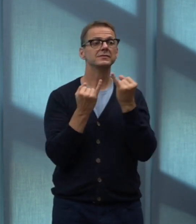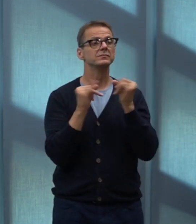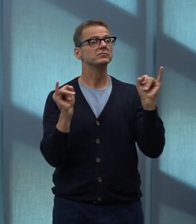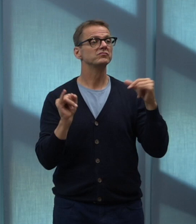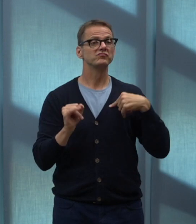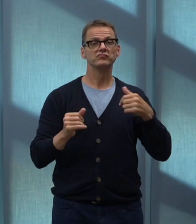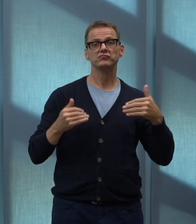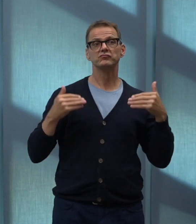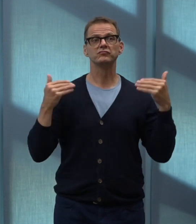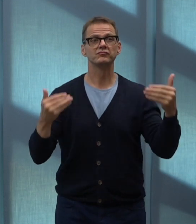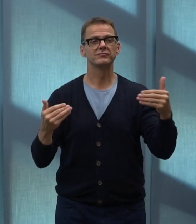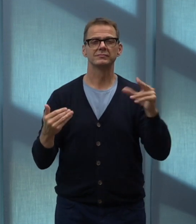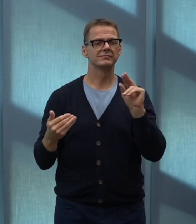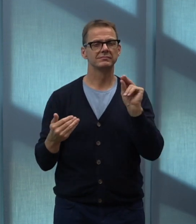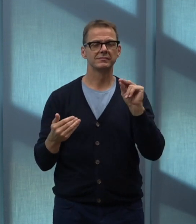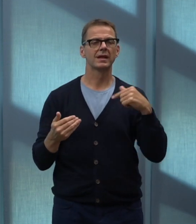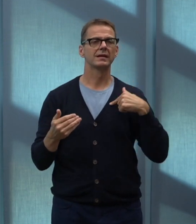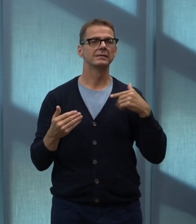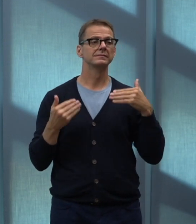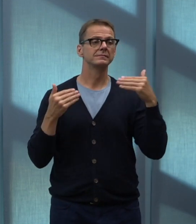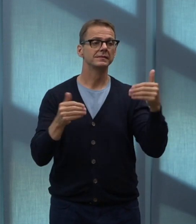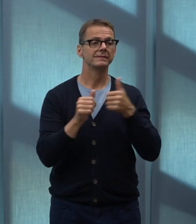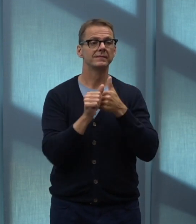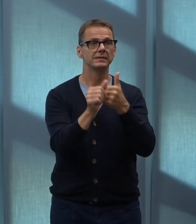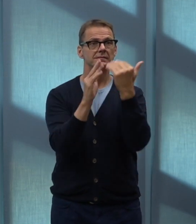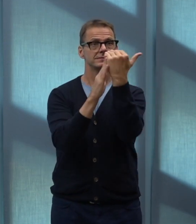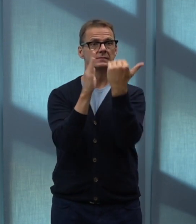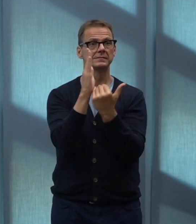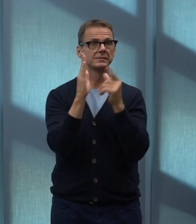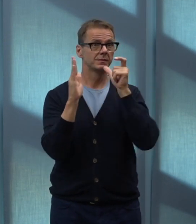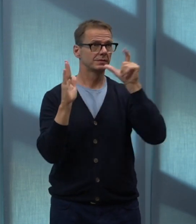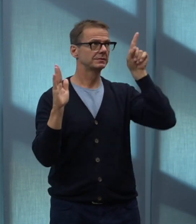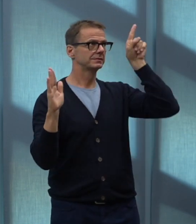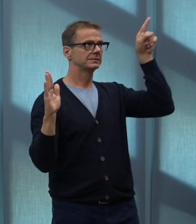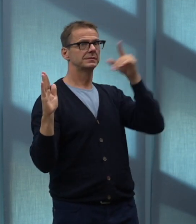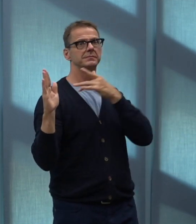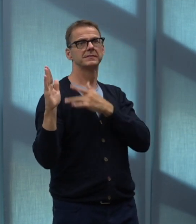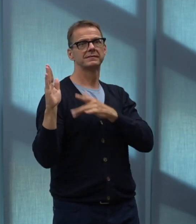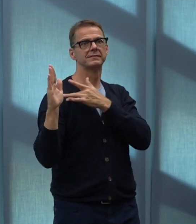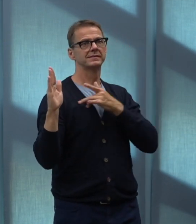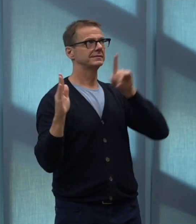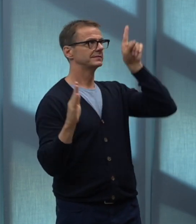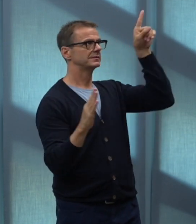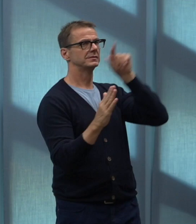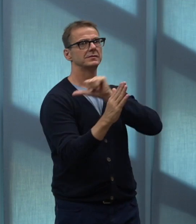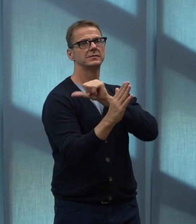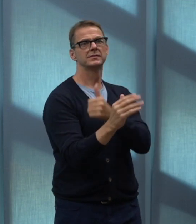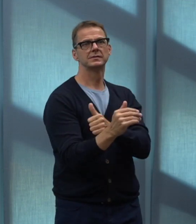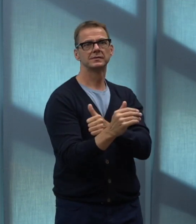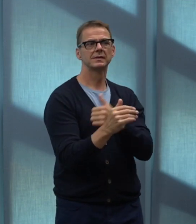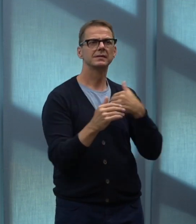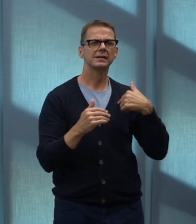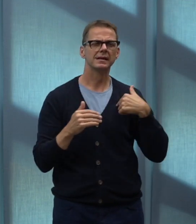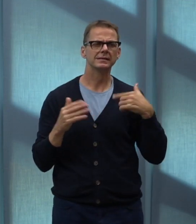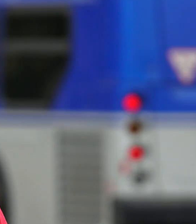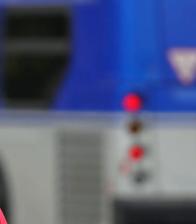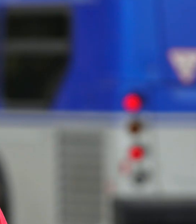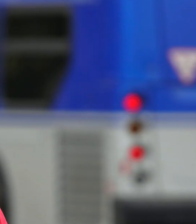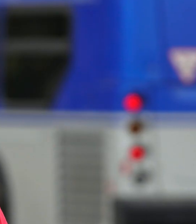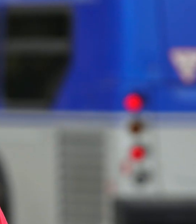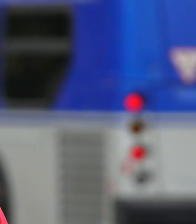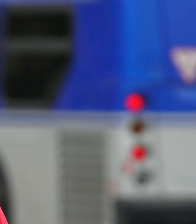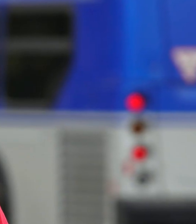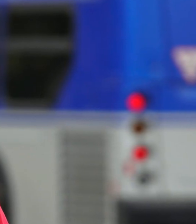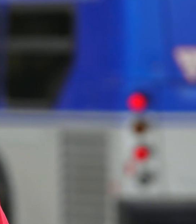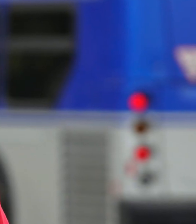Edmontonians to wear masks in public spaces where physical distancing is not possible, including on public transit. There